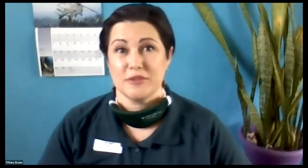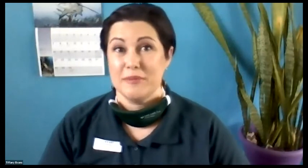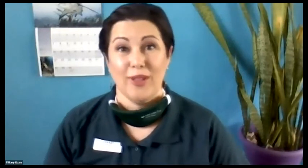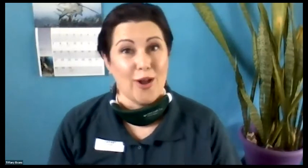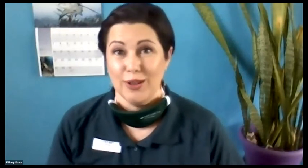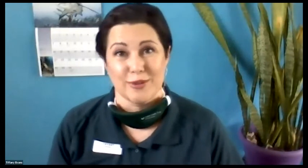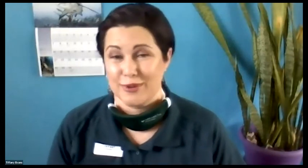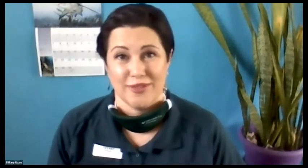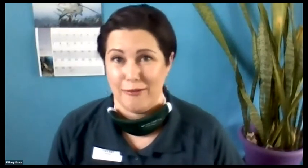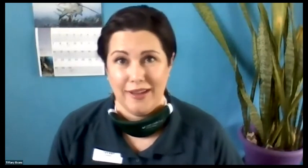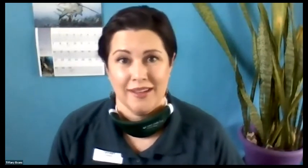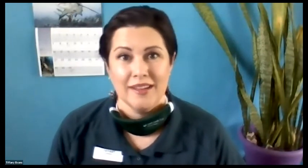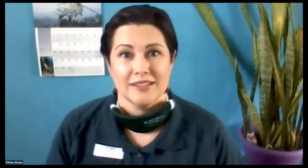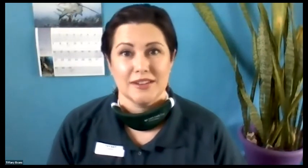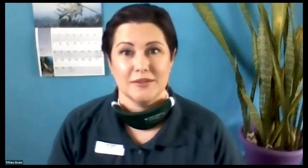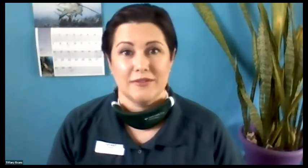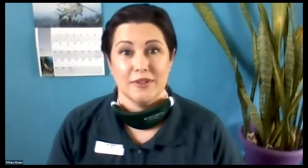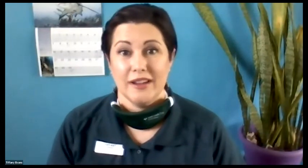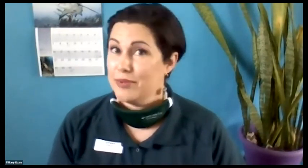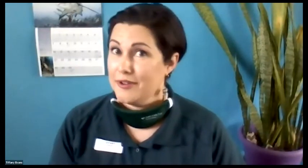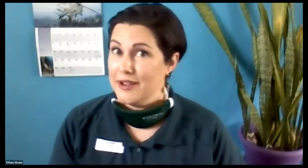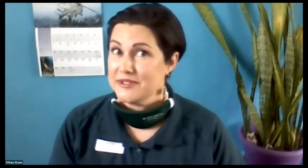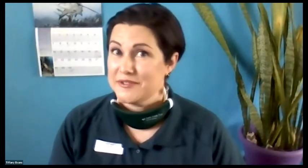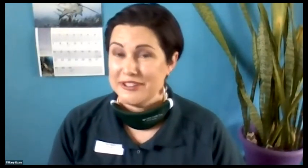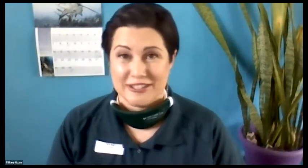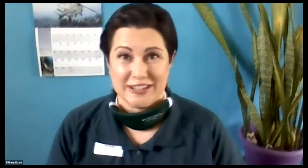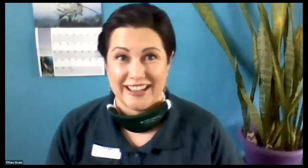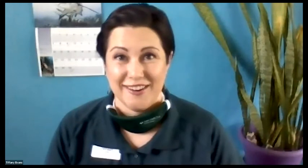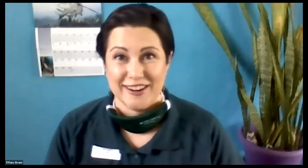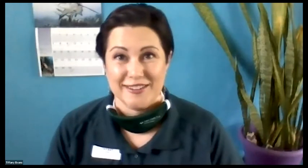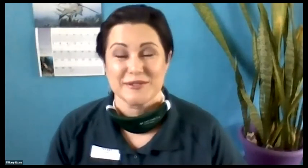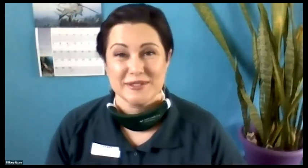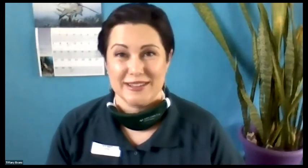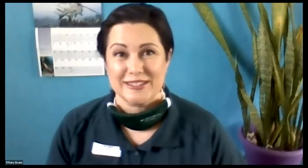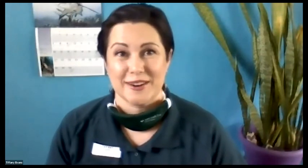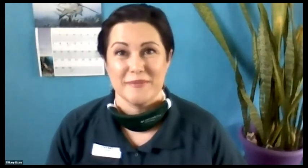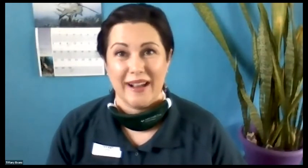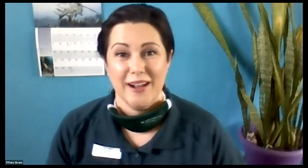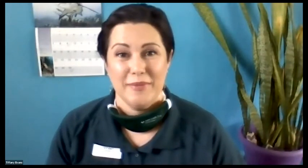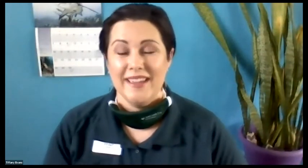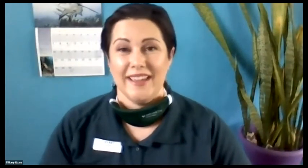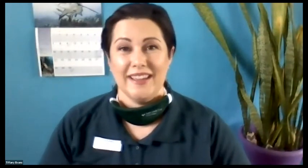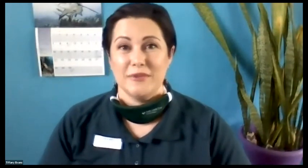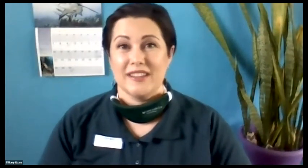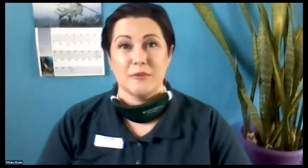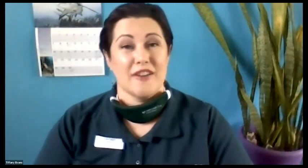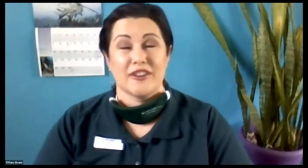people all over the world that way. So if you like our programs, feel free to check that out. I know school is going to be starting back up, and we offer a